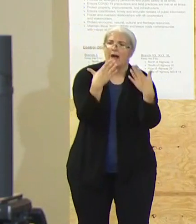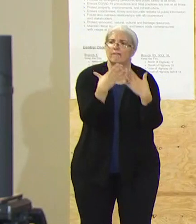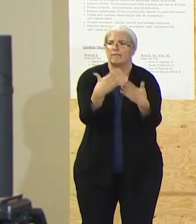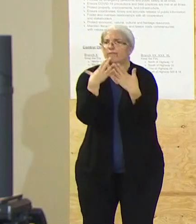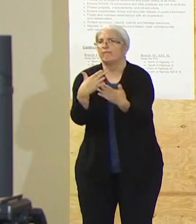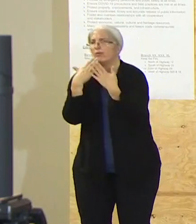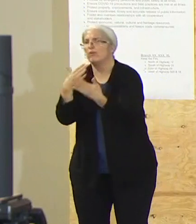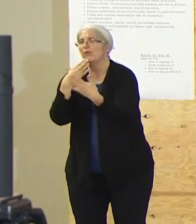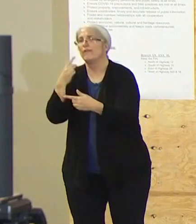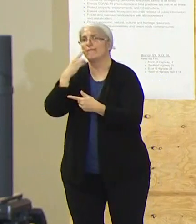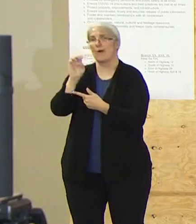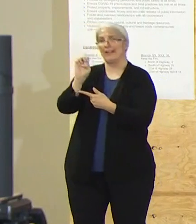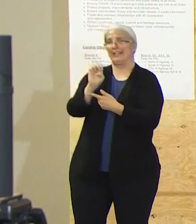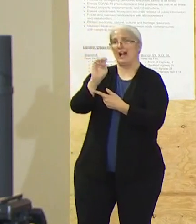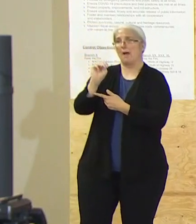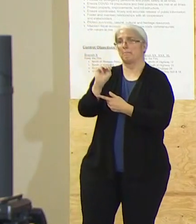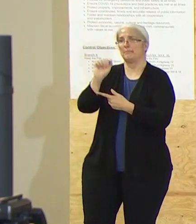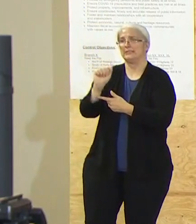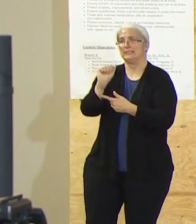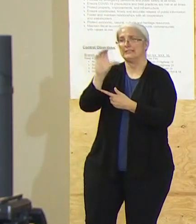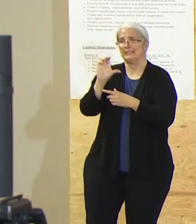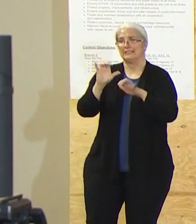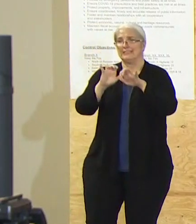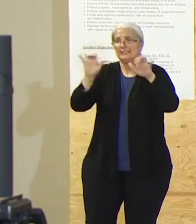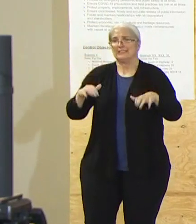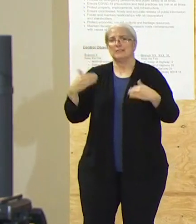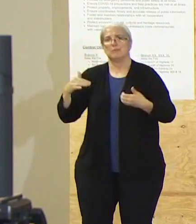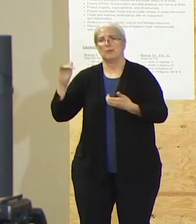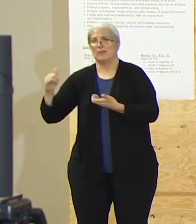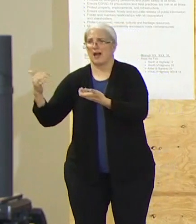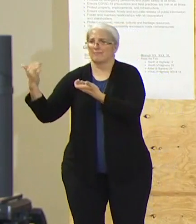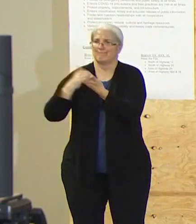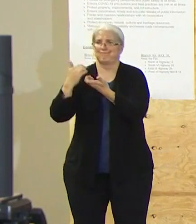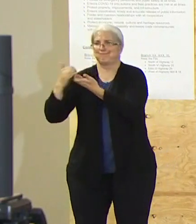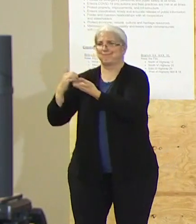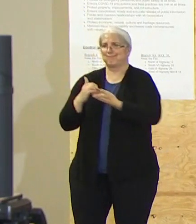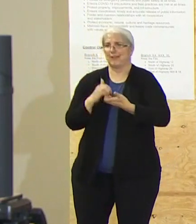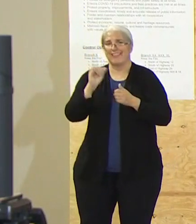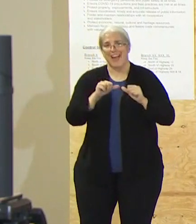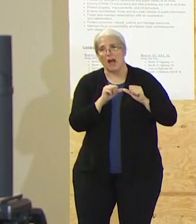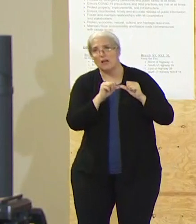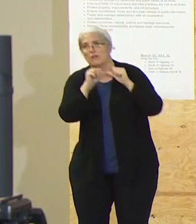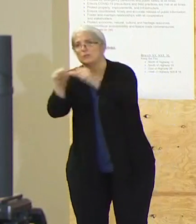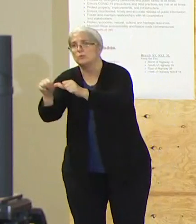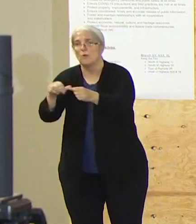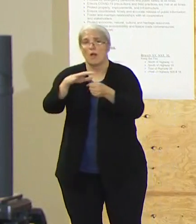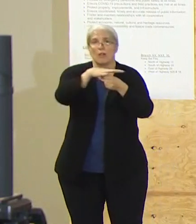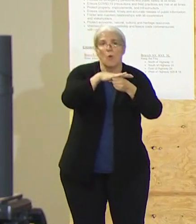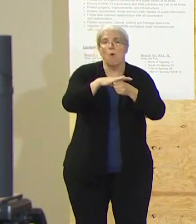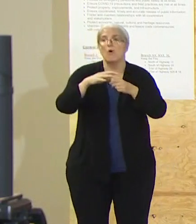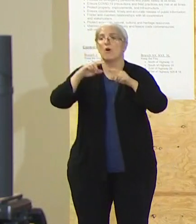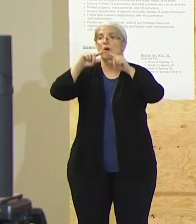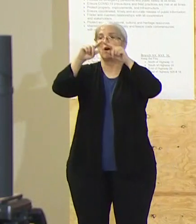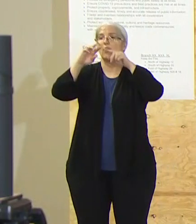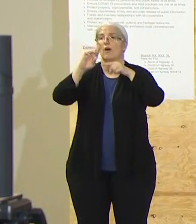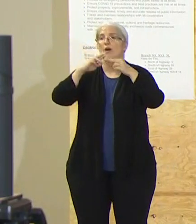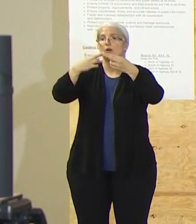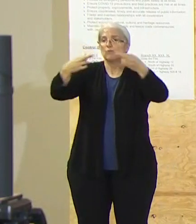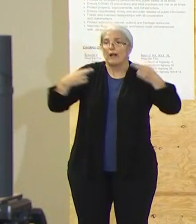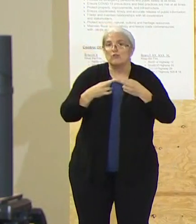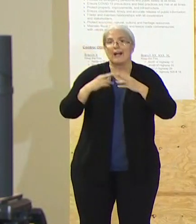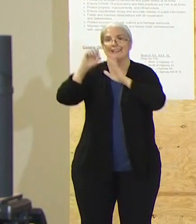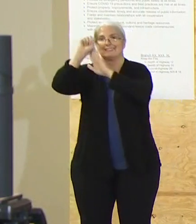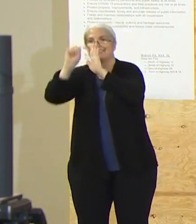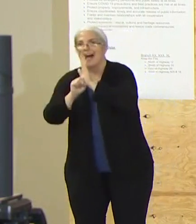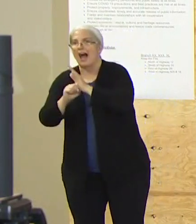place, the mutual aid that exists and persists at the local level, the regional level, and the state level, to our county sheriffs that have done